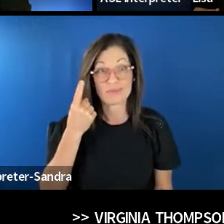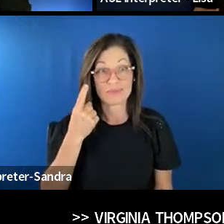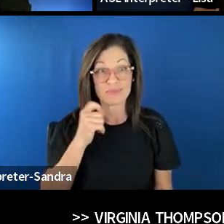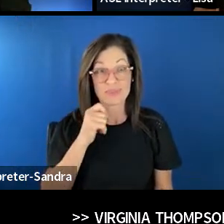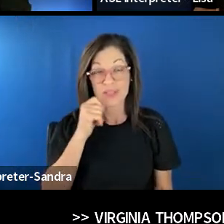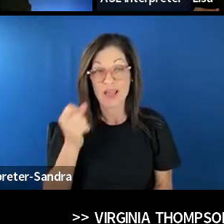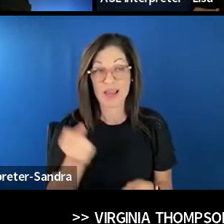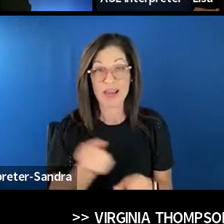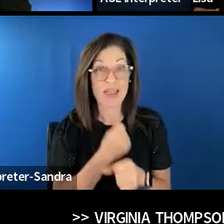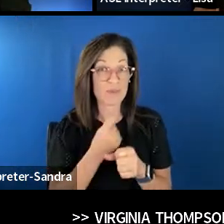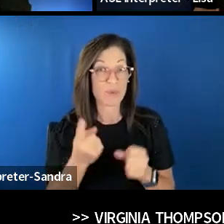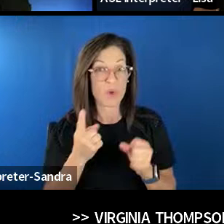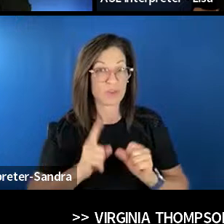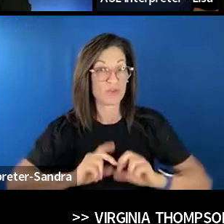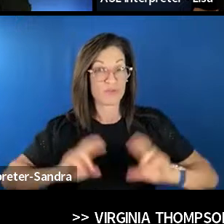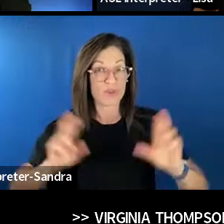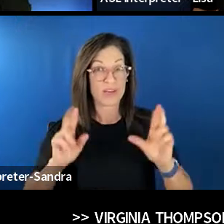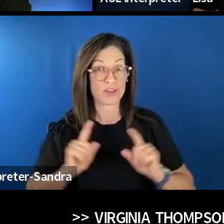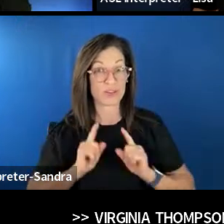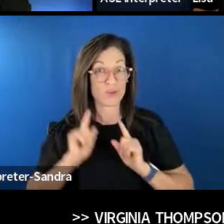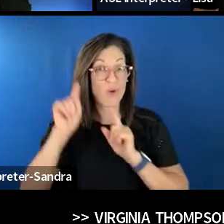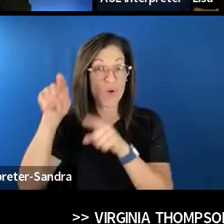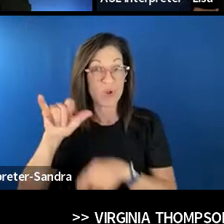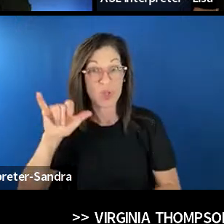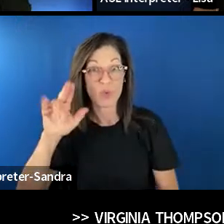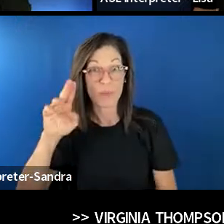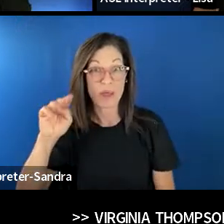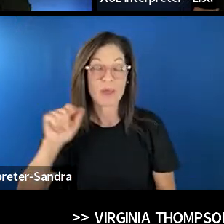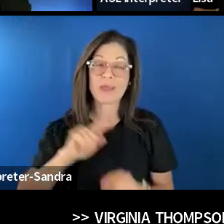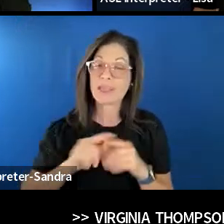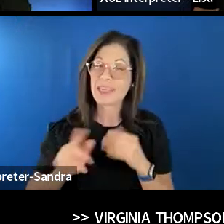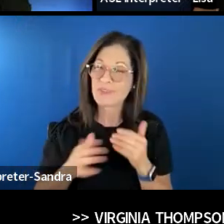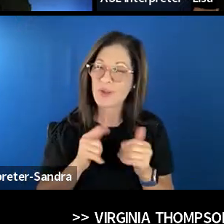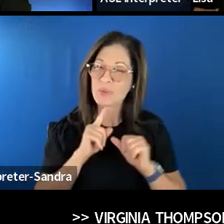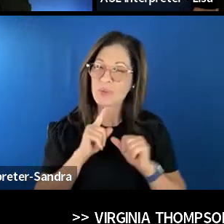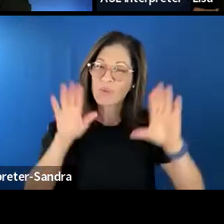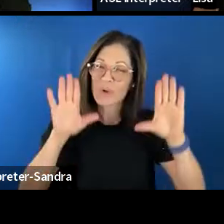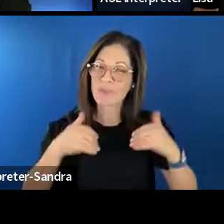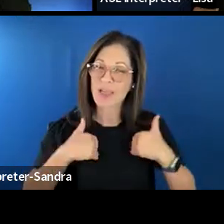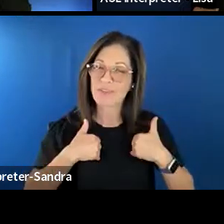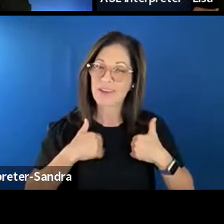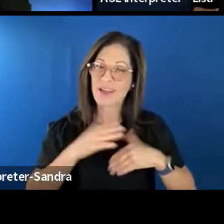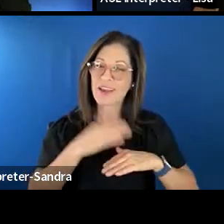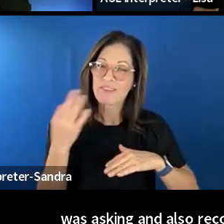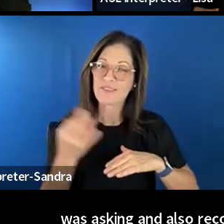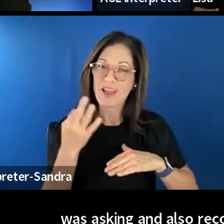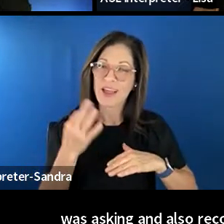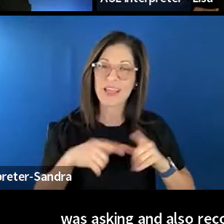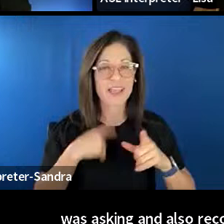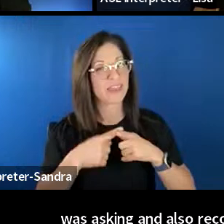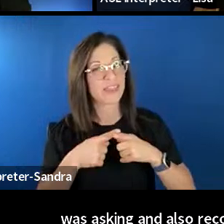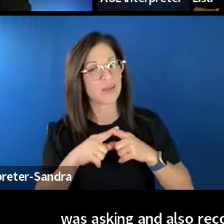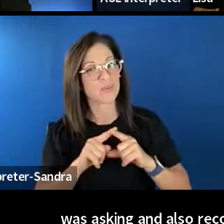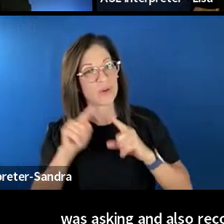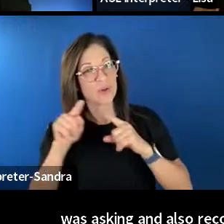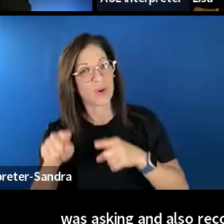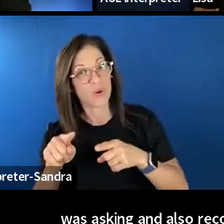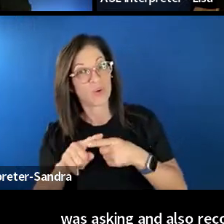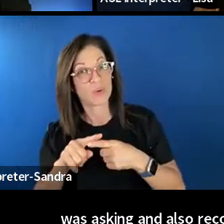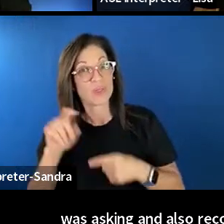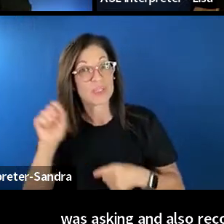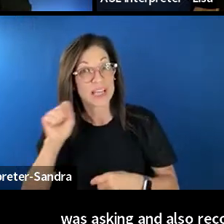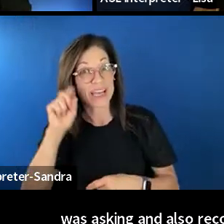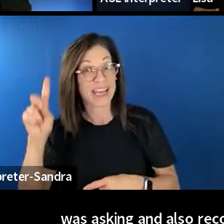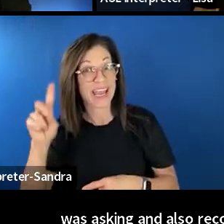to go to Yuma. Even though it'd be wonderful to have it on a Friday and then we continue on to San Diego, but